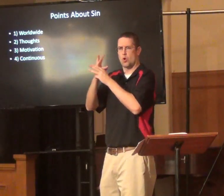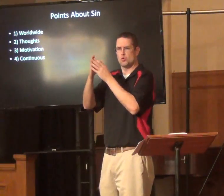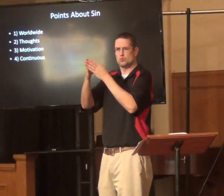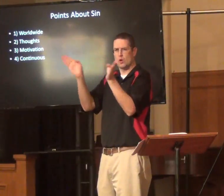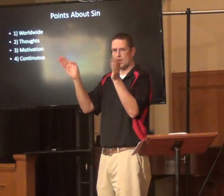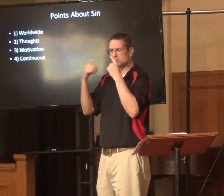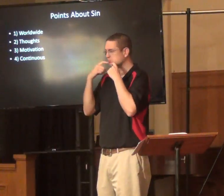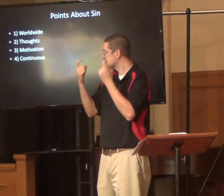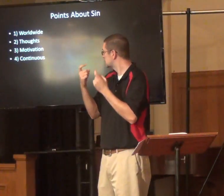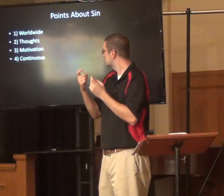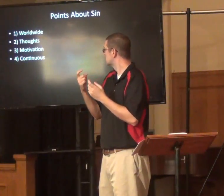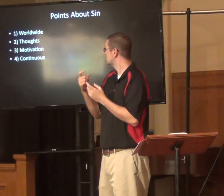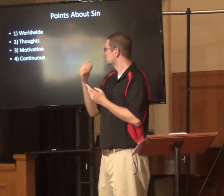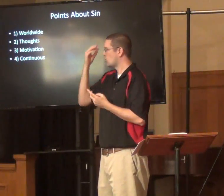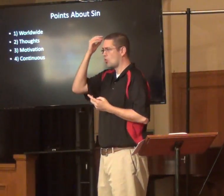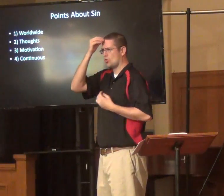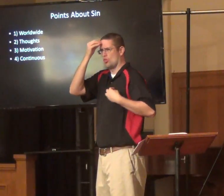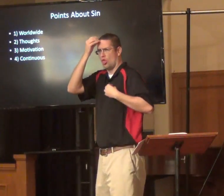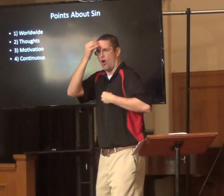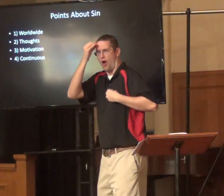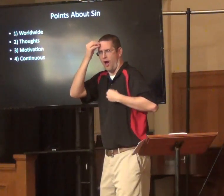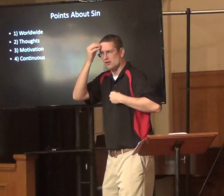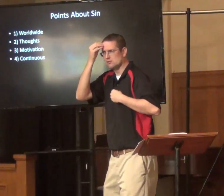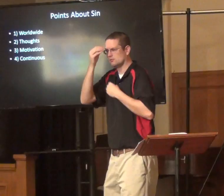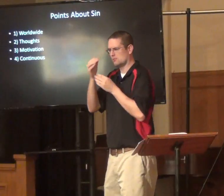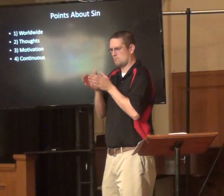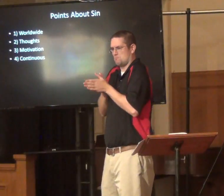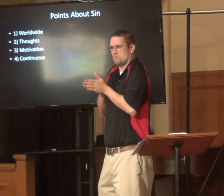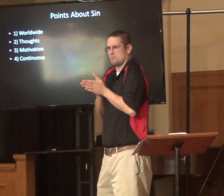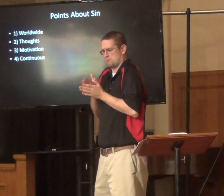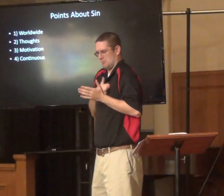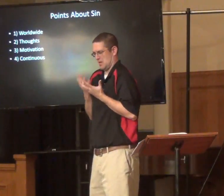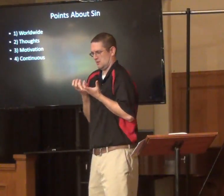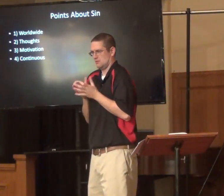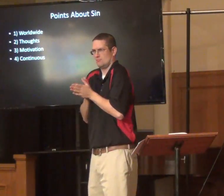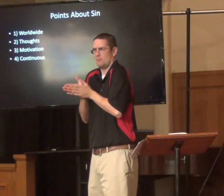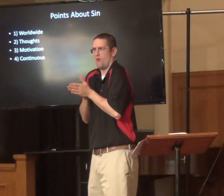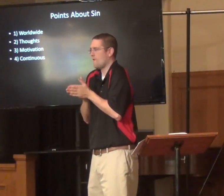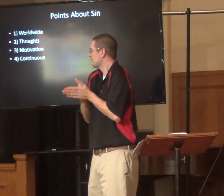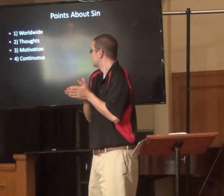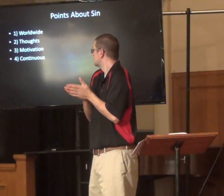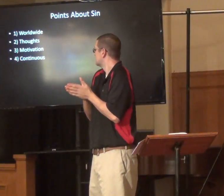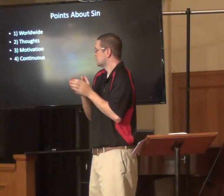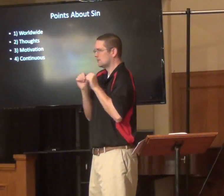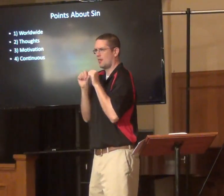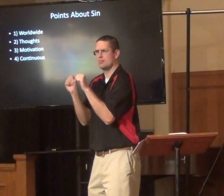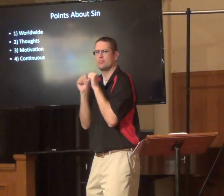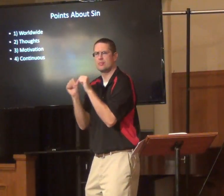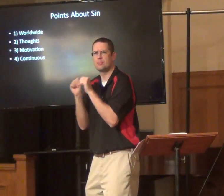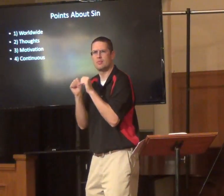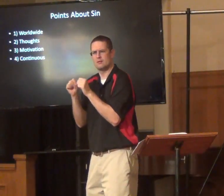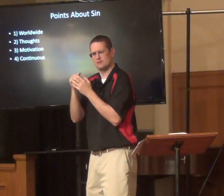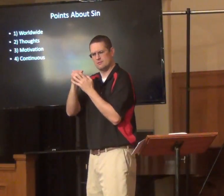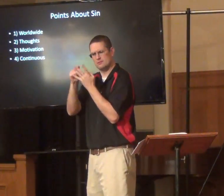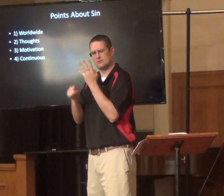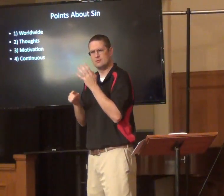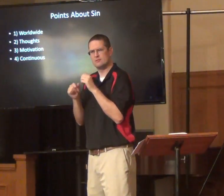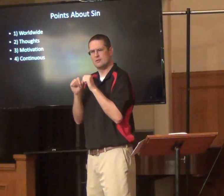So, points about sin, it's worldwide. Thoughts. Your motivations and the